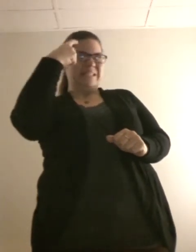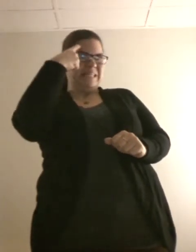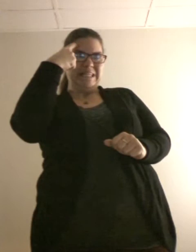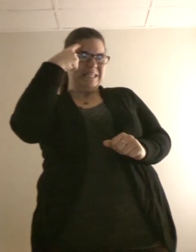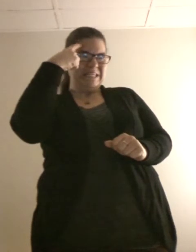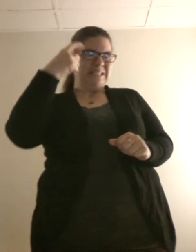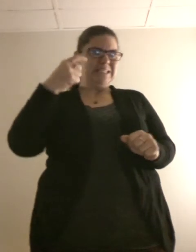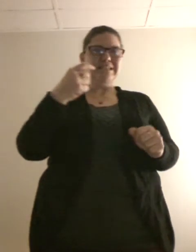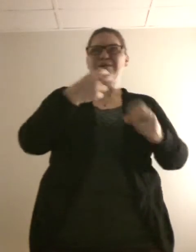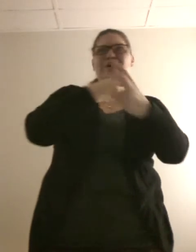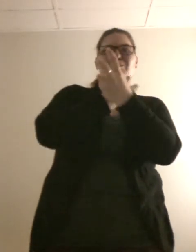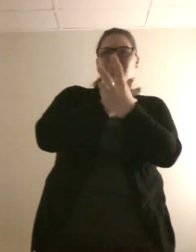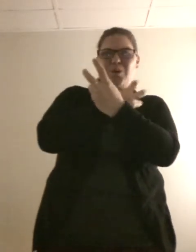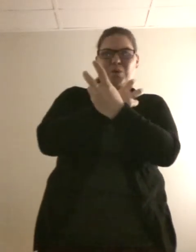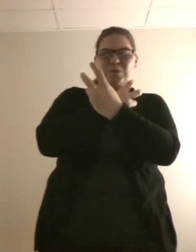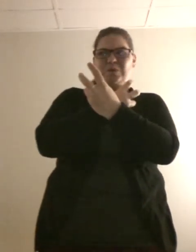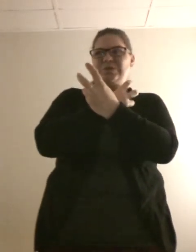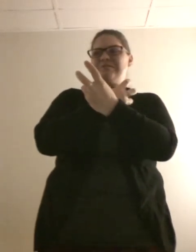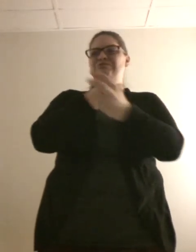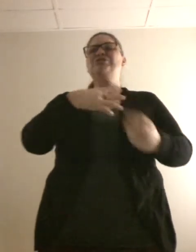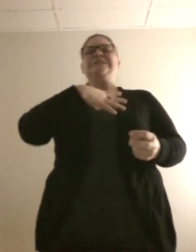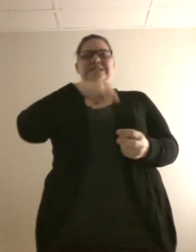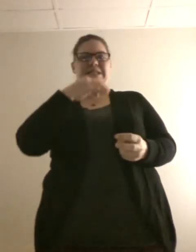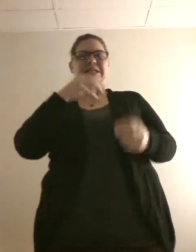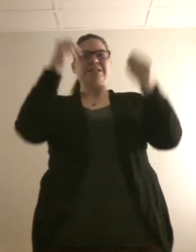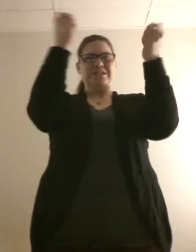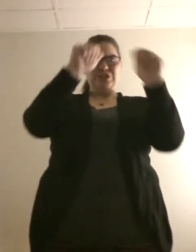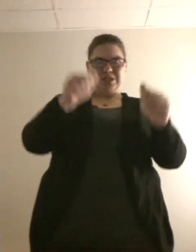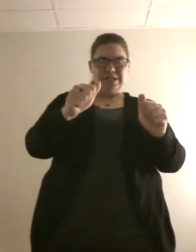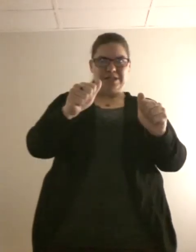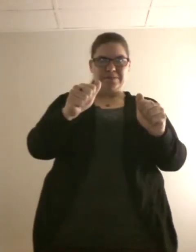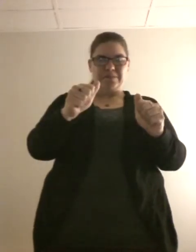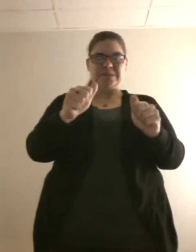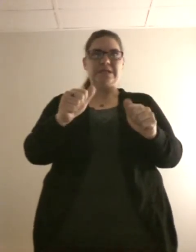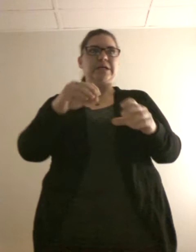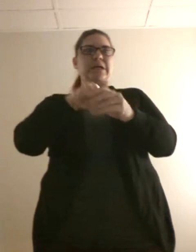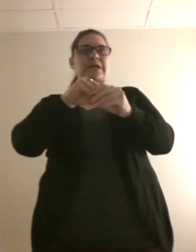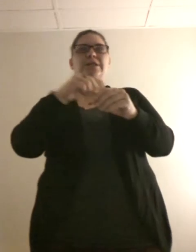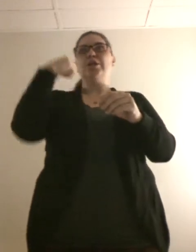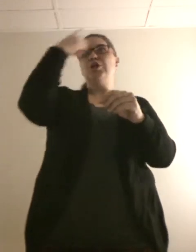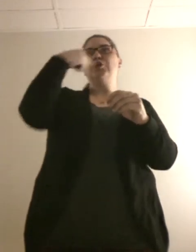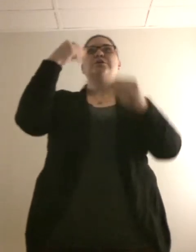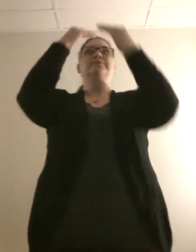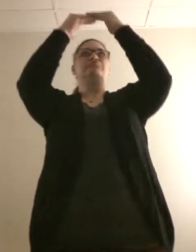the shapes. And she liked the way it looked in the sky. Here's another one. This is a red, white, and blue skull.